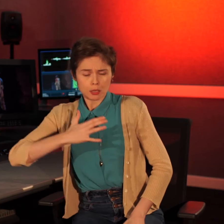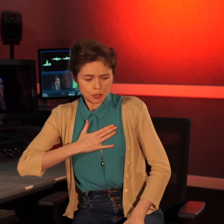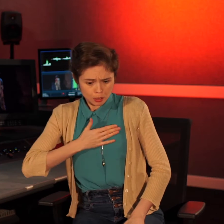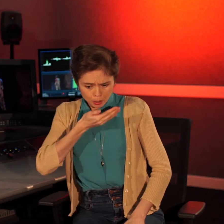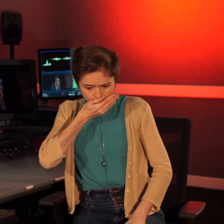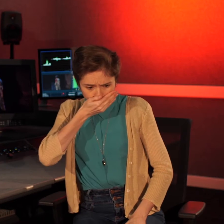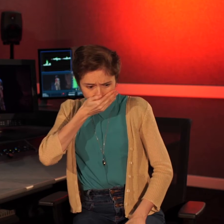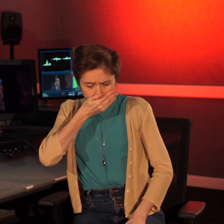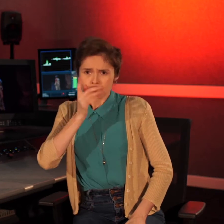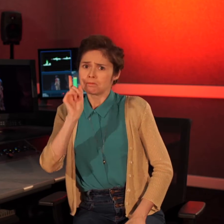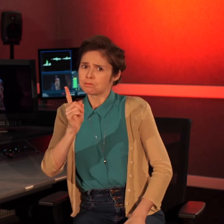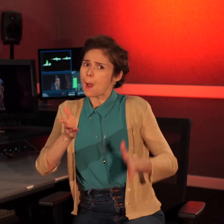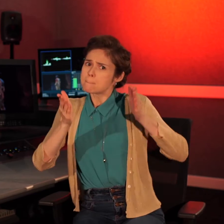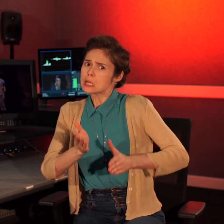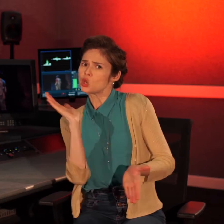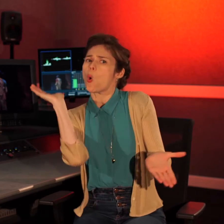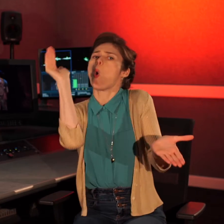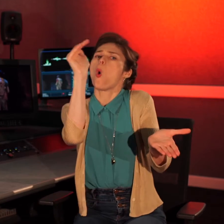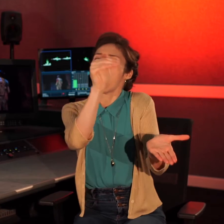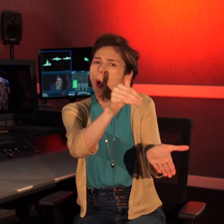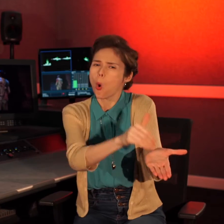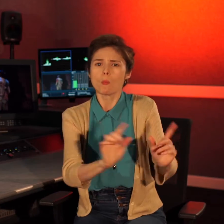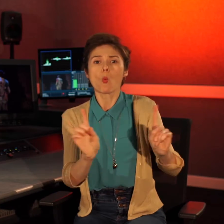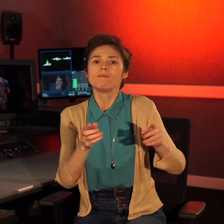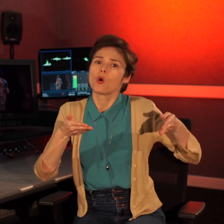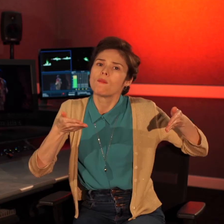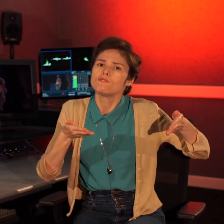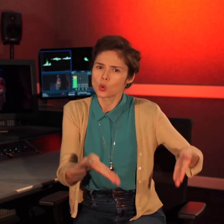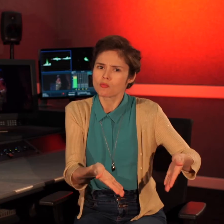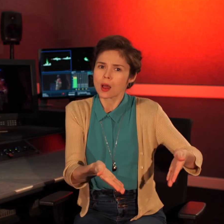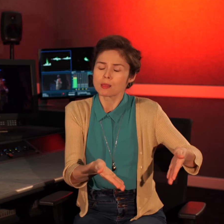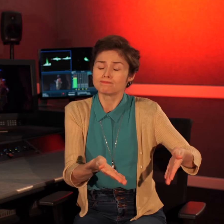But returns from university for his father's funeral.